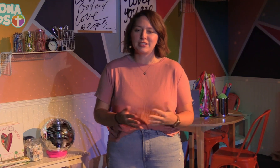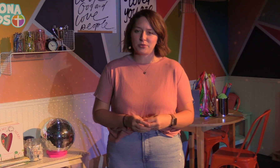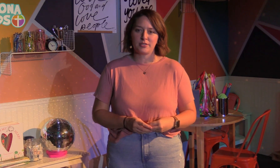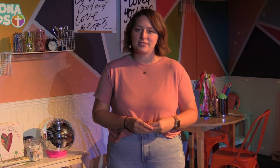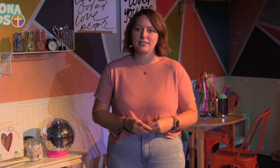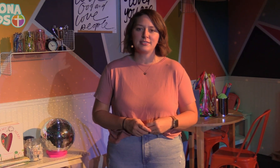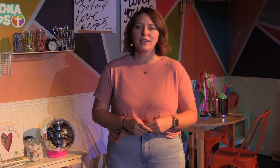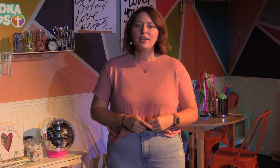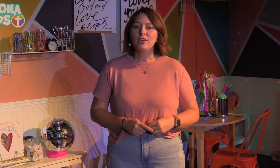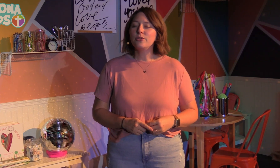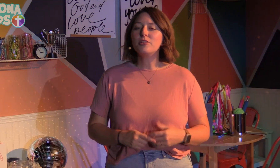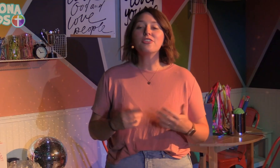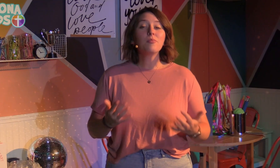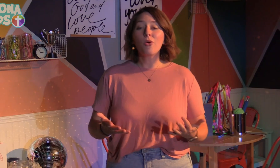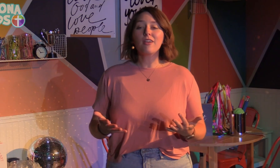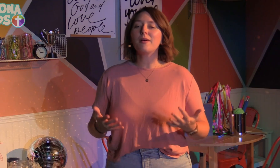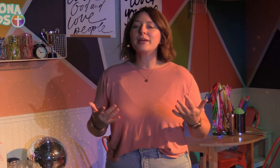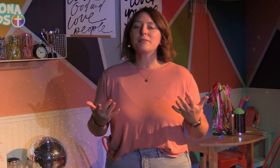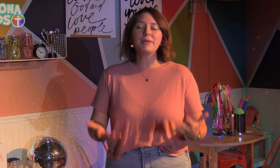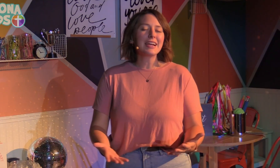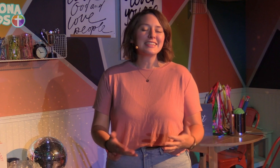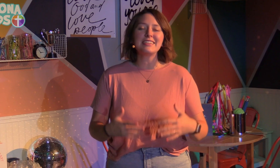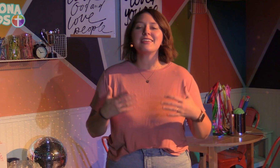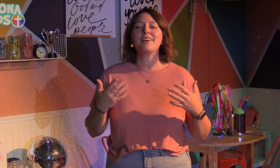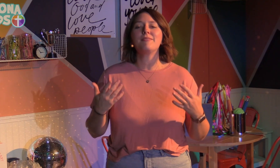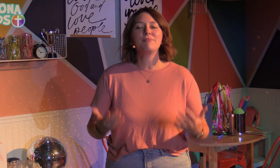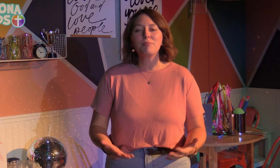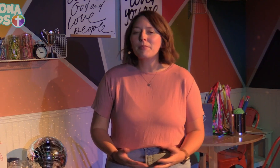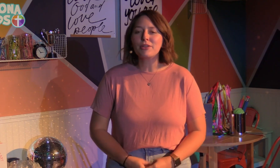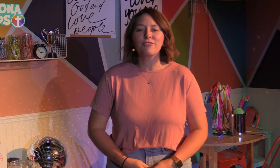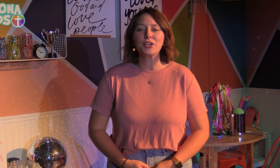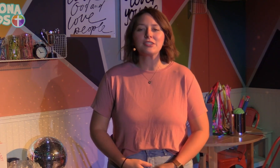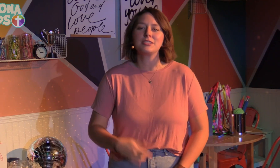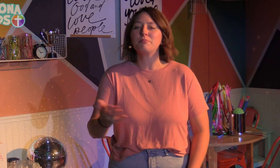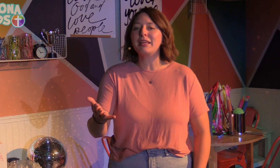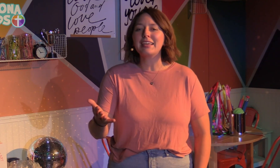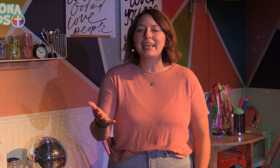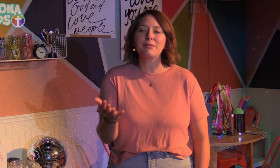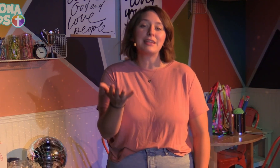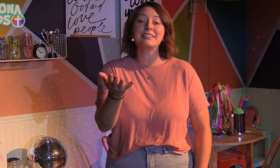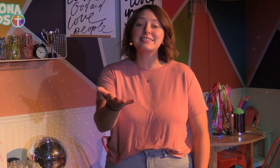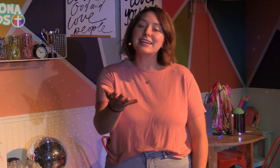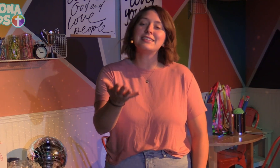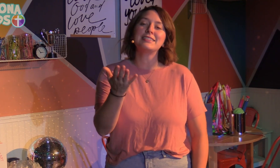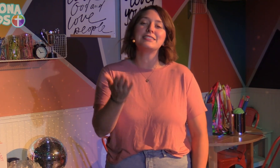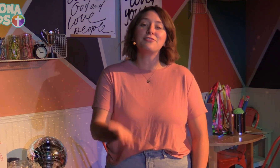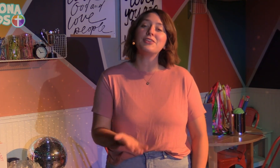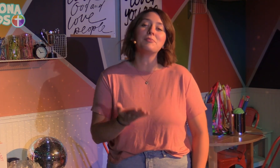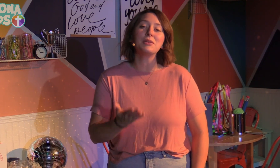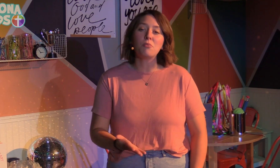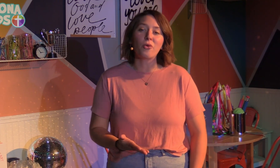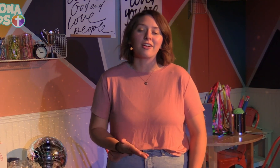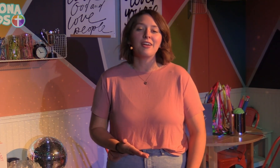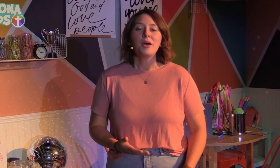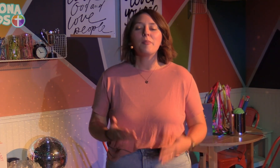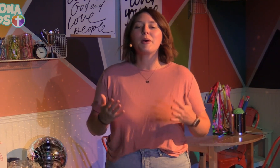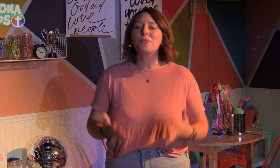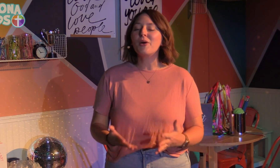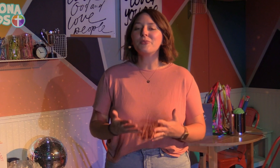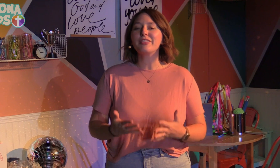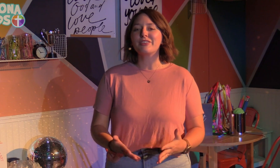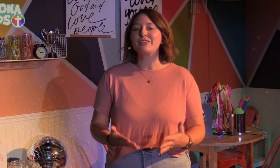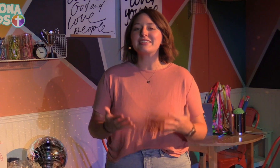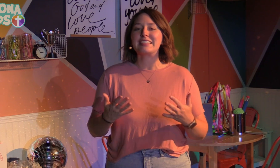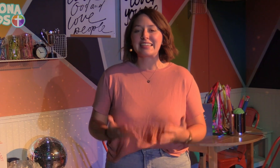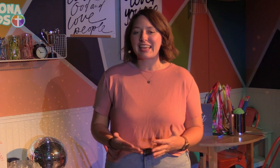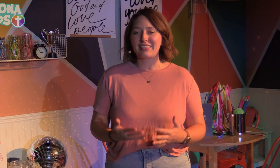Home resources. You will learn more about the big idea, the memory verse, play a game, and discuss as a family more about